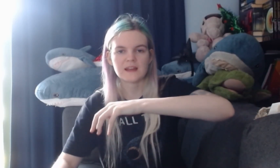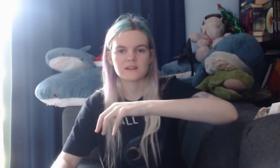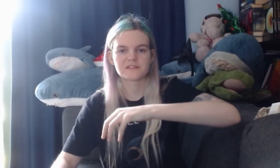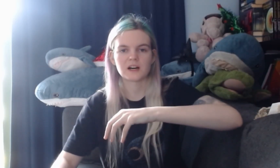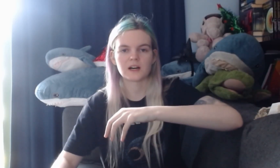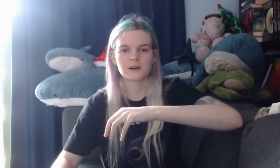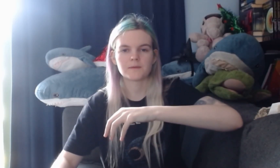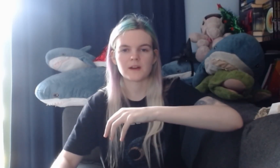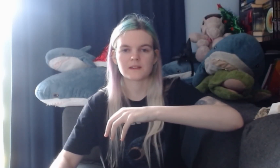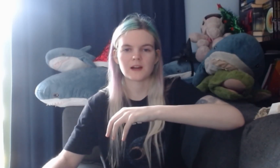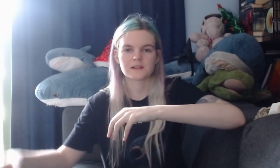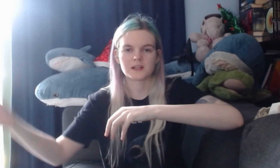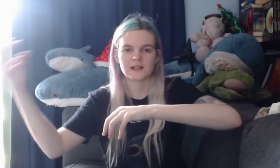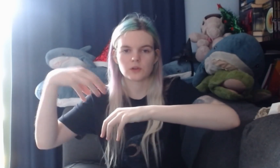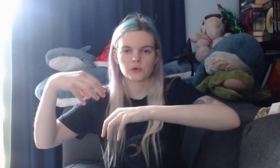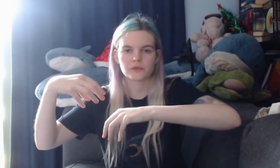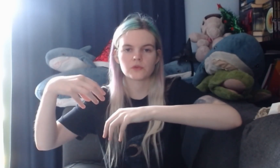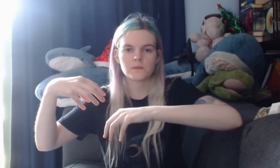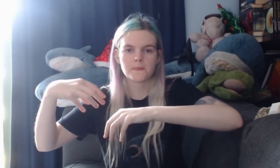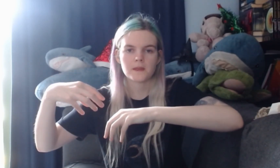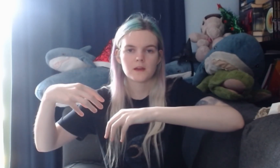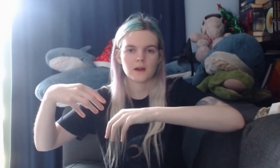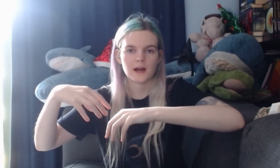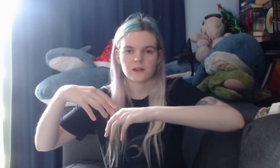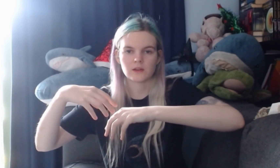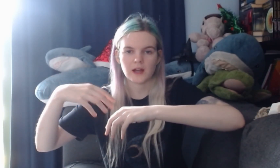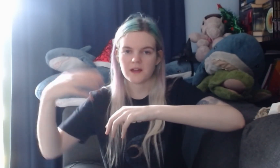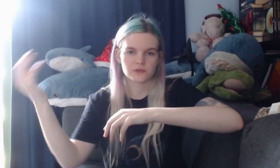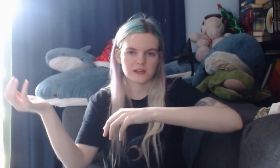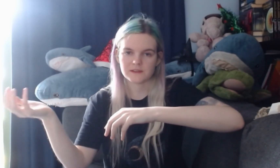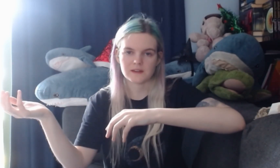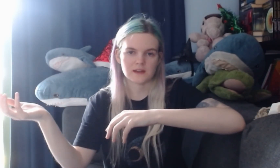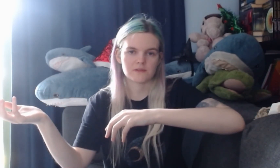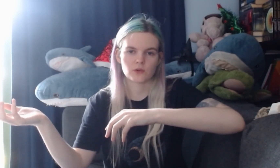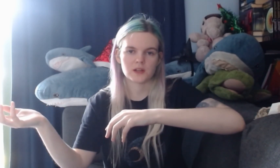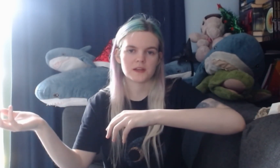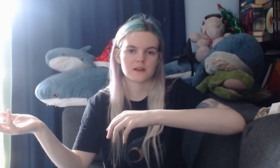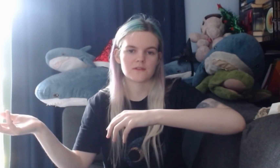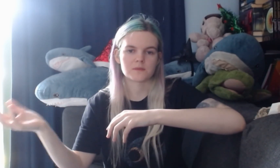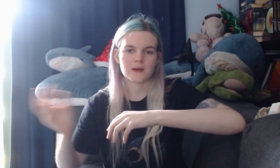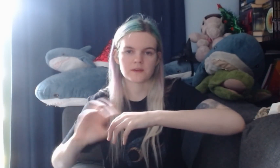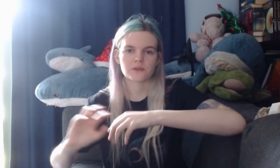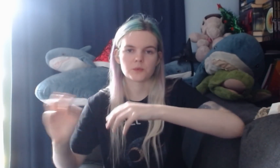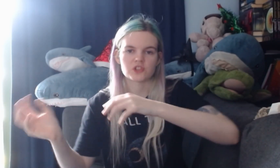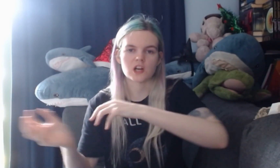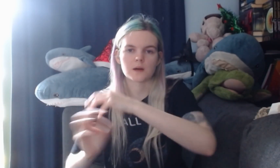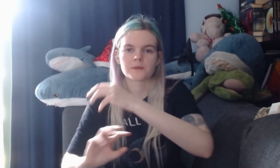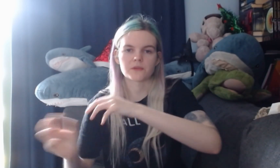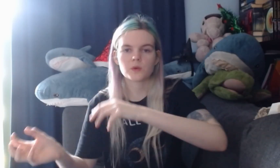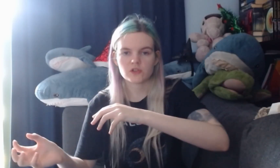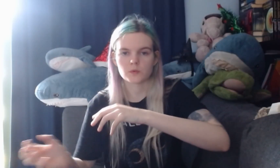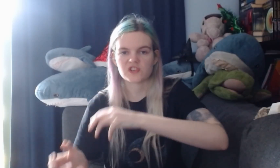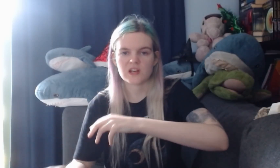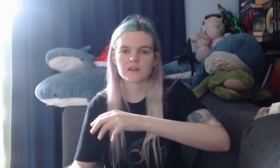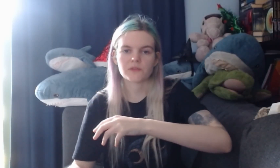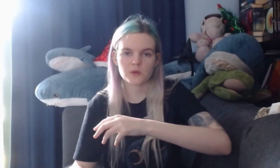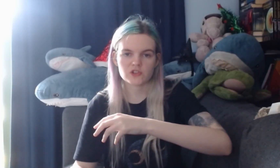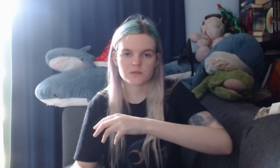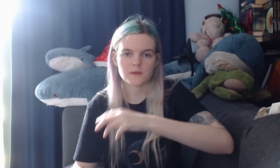stative arm where the other hand goes to. I have, as I said, I have no idea if it matters which arm does which or which hand does which. I'm